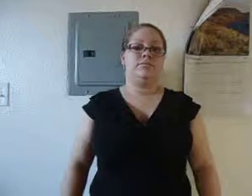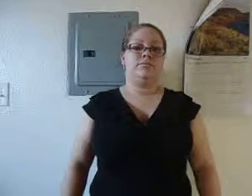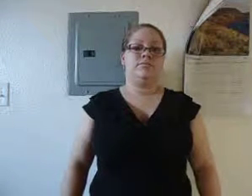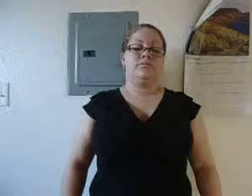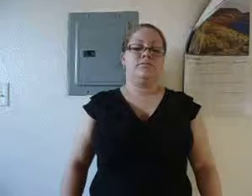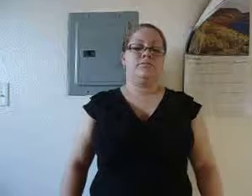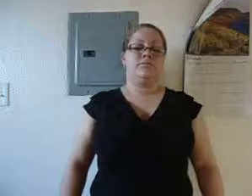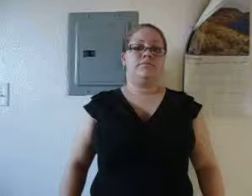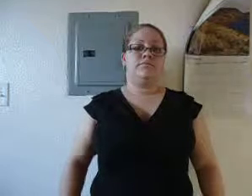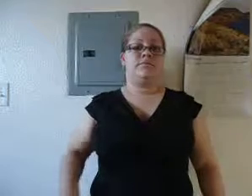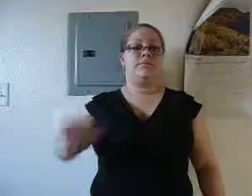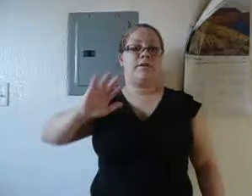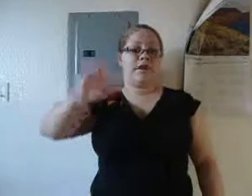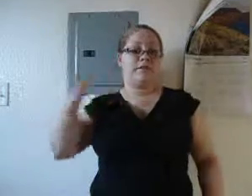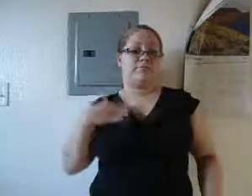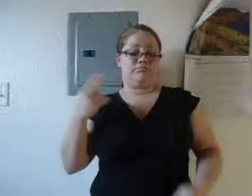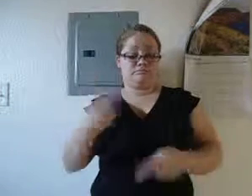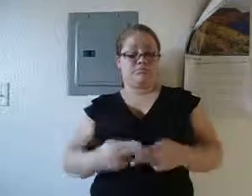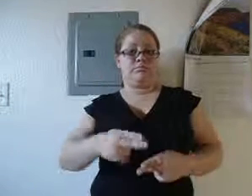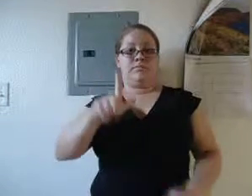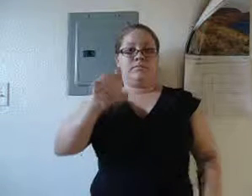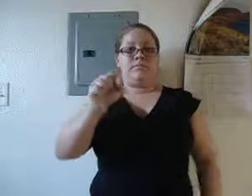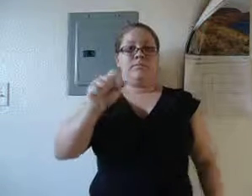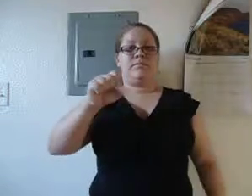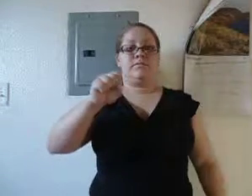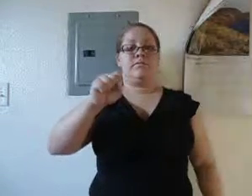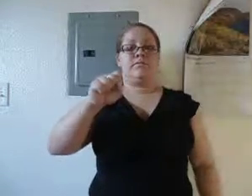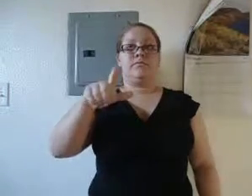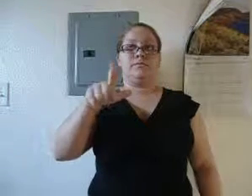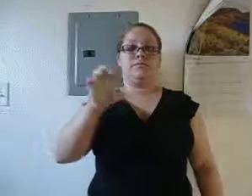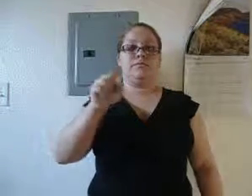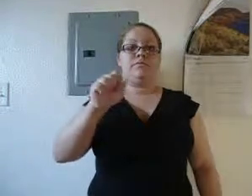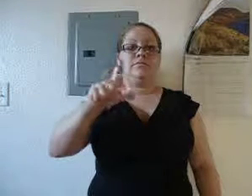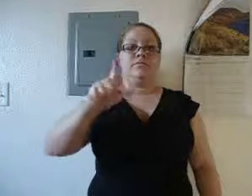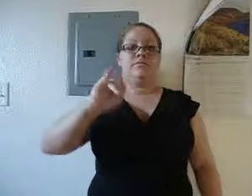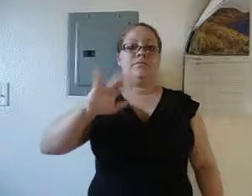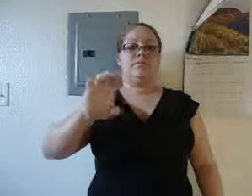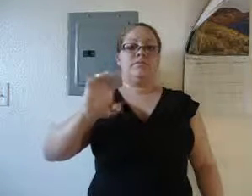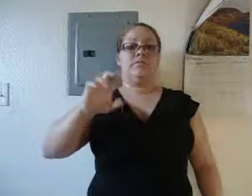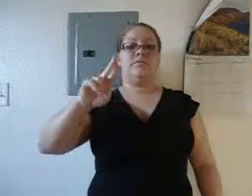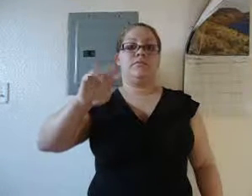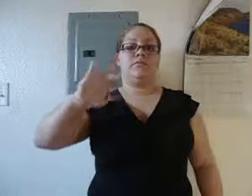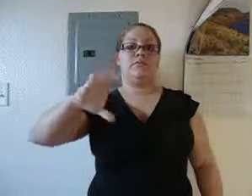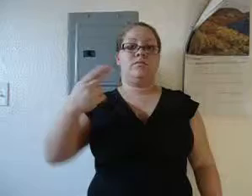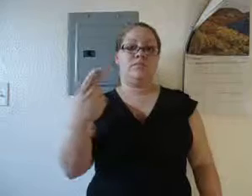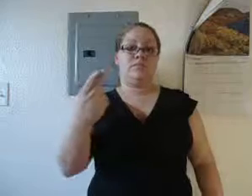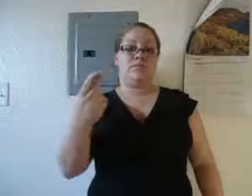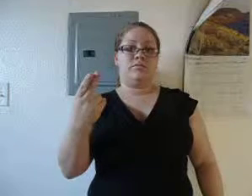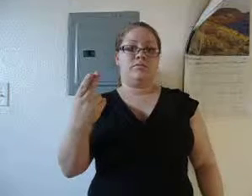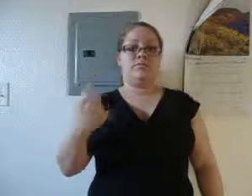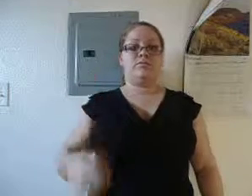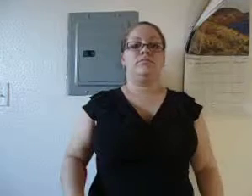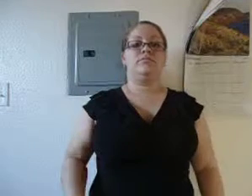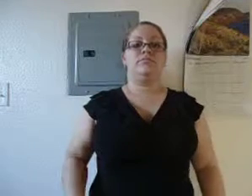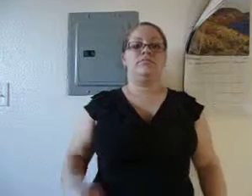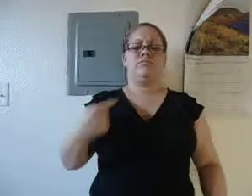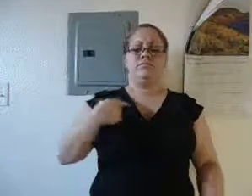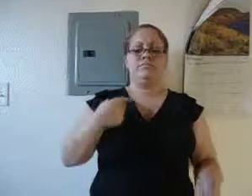Hi there, I'm Leslie Rock, and I'm going to talk about creating reading, writing, and research assignments for students in